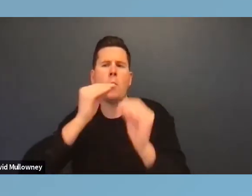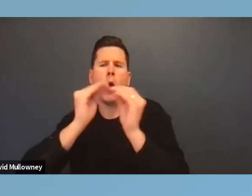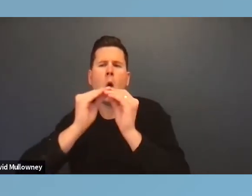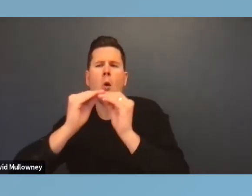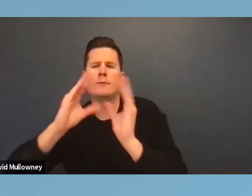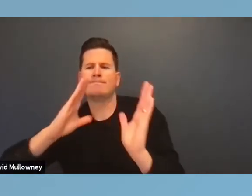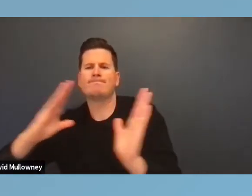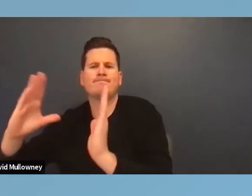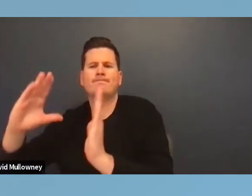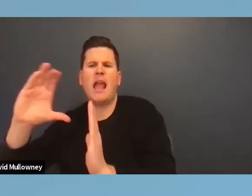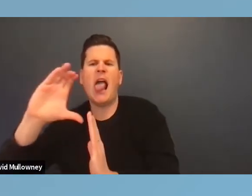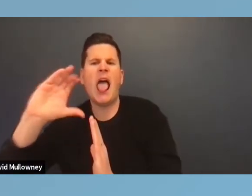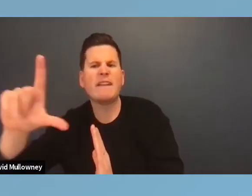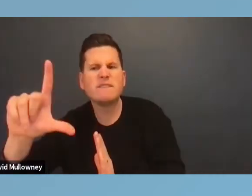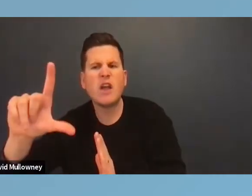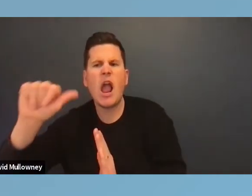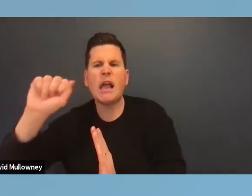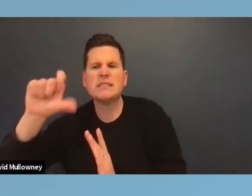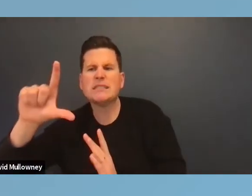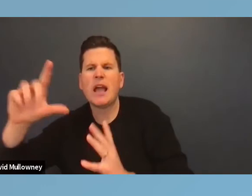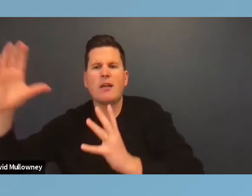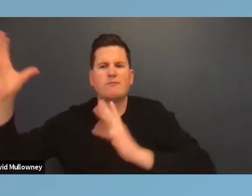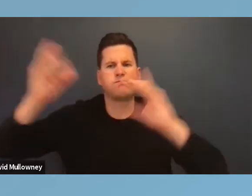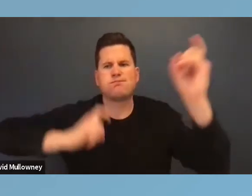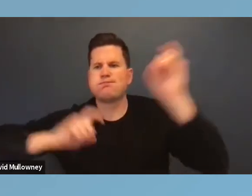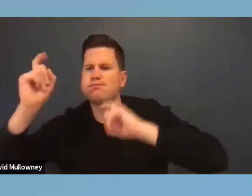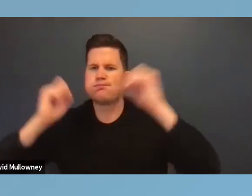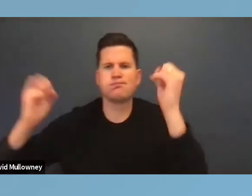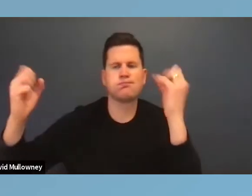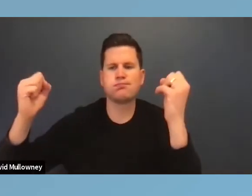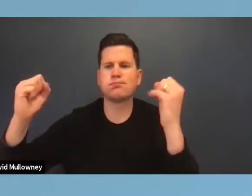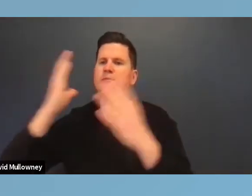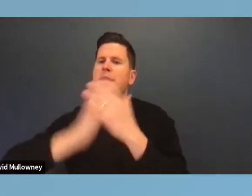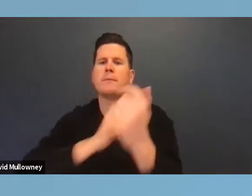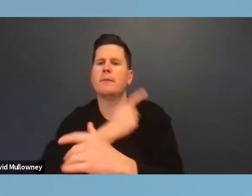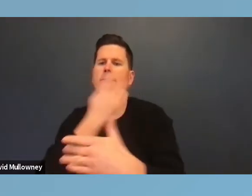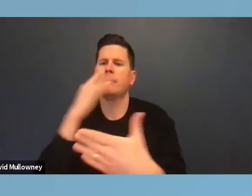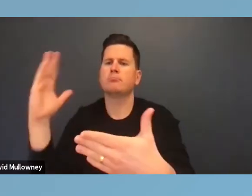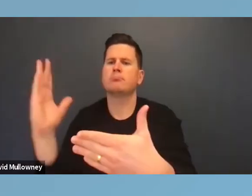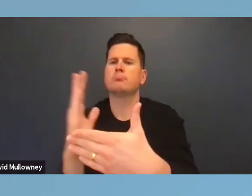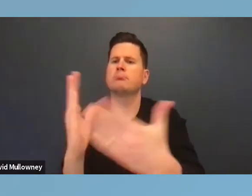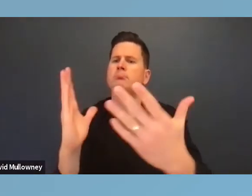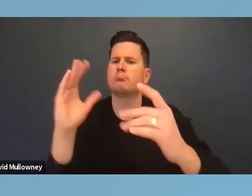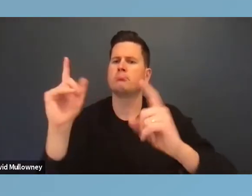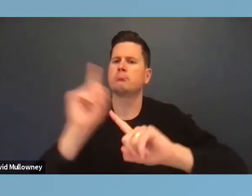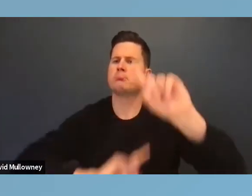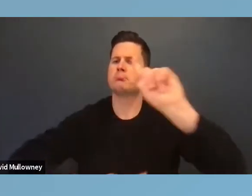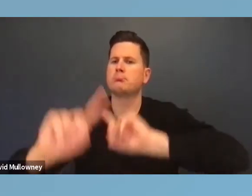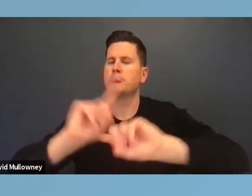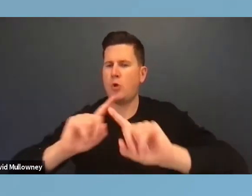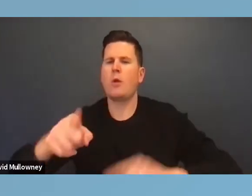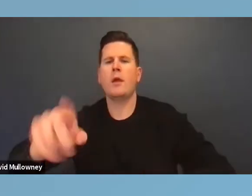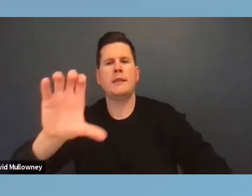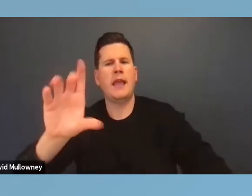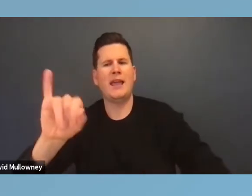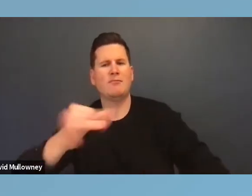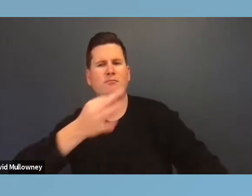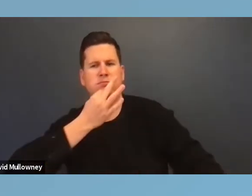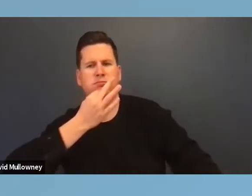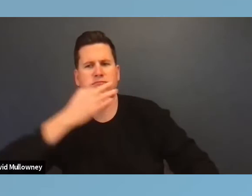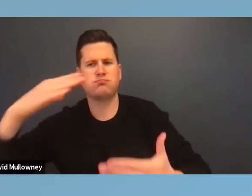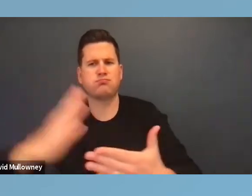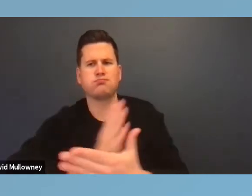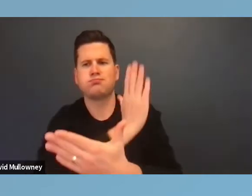ASL. You can use more classifiers, more facial expression, and make it much more clear.